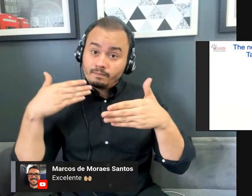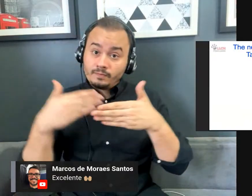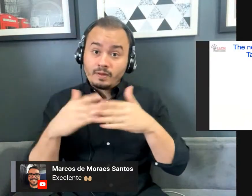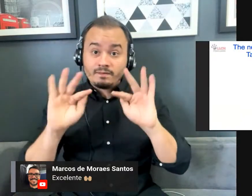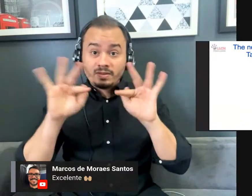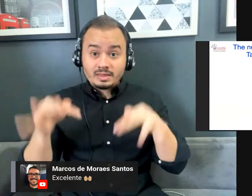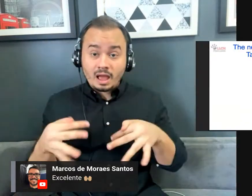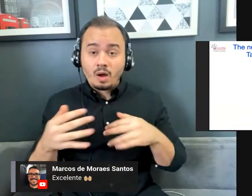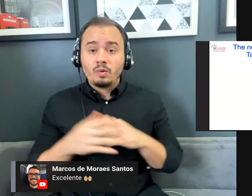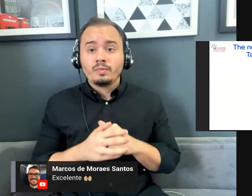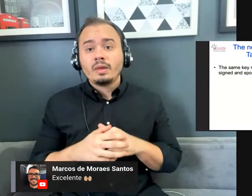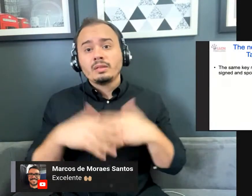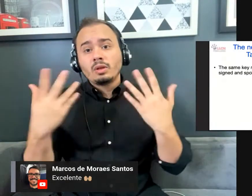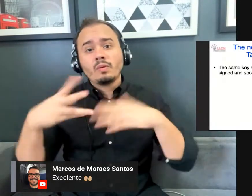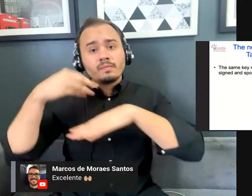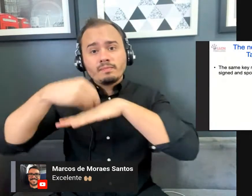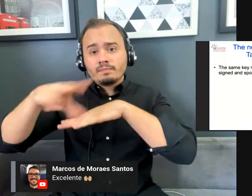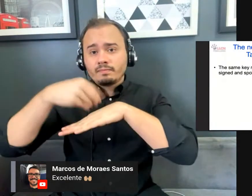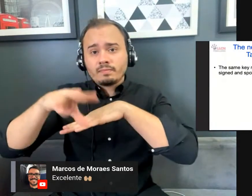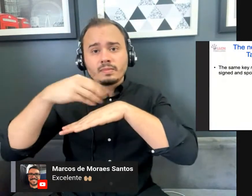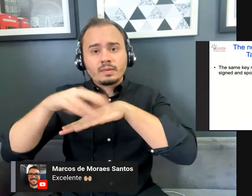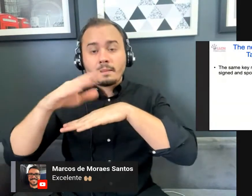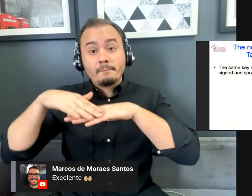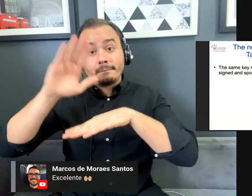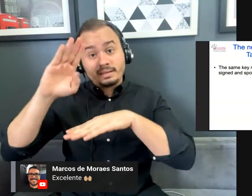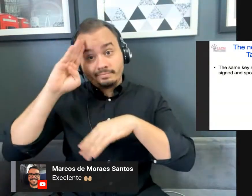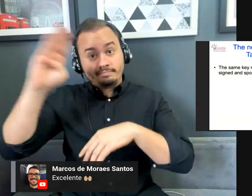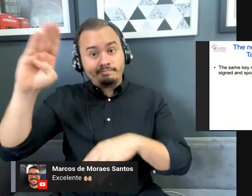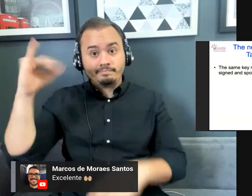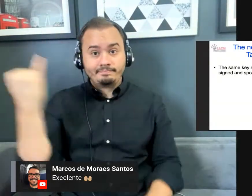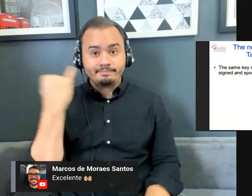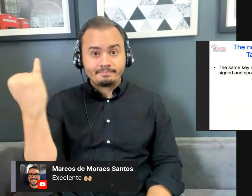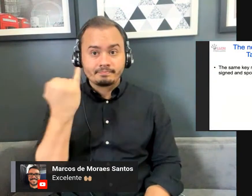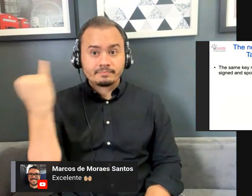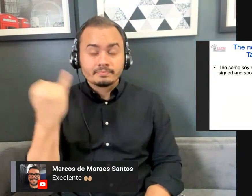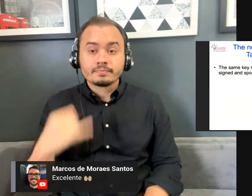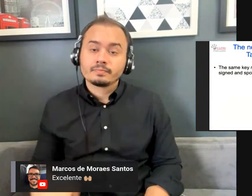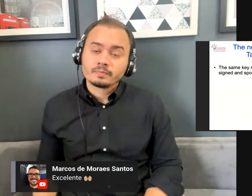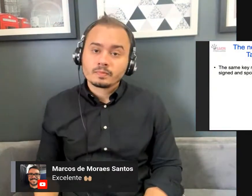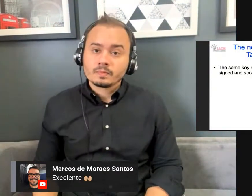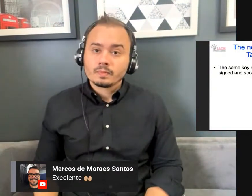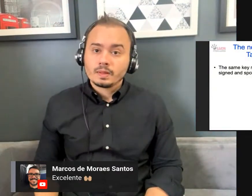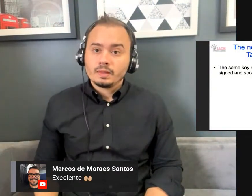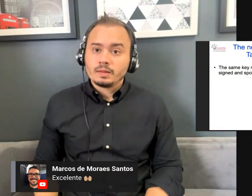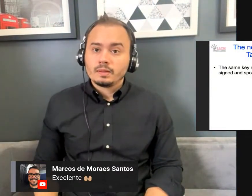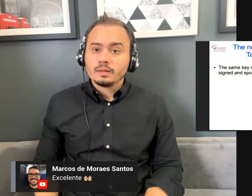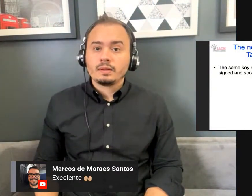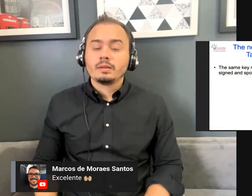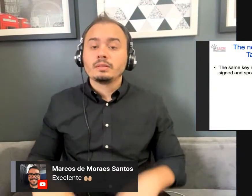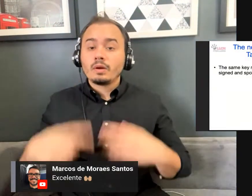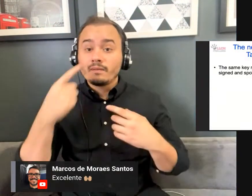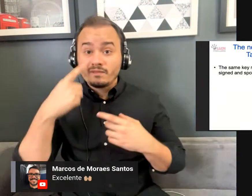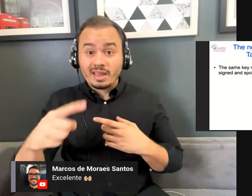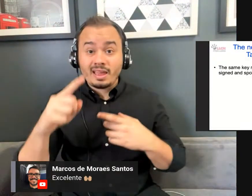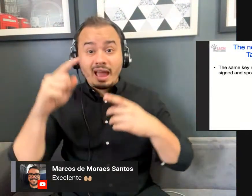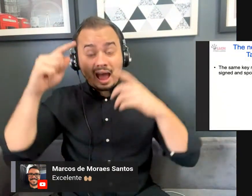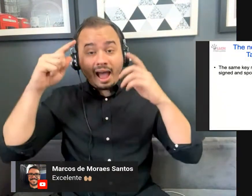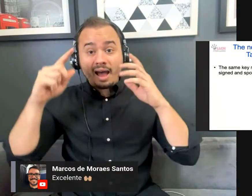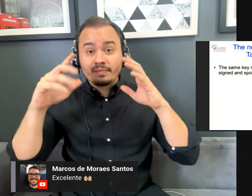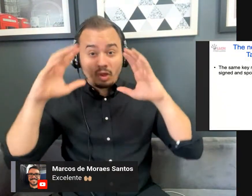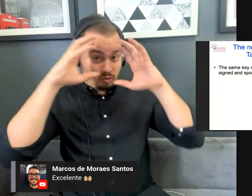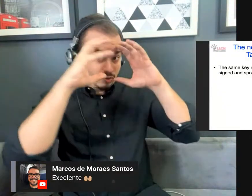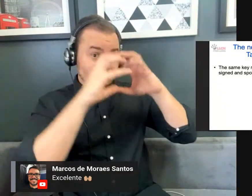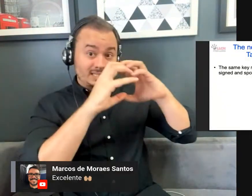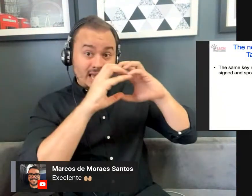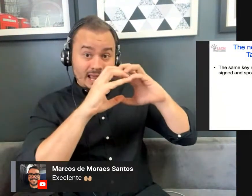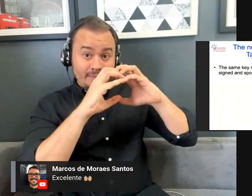final take-home messages. Basically, in summary, we see the same key perisylvian regions engaged